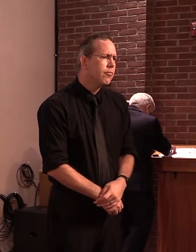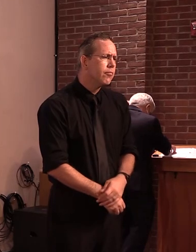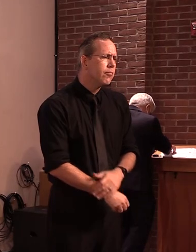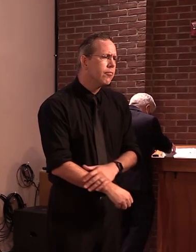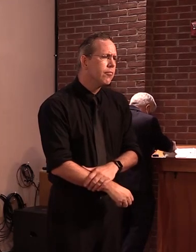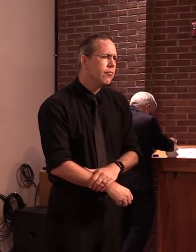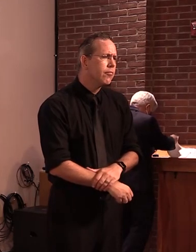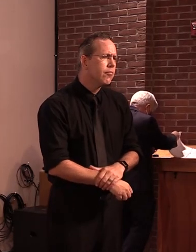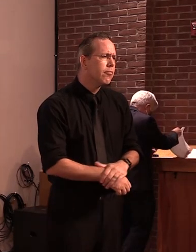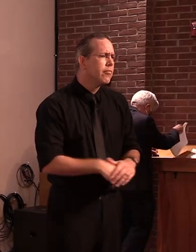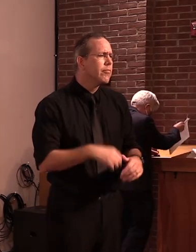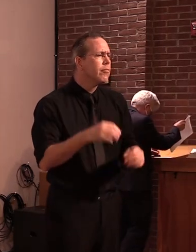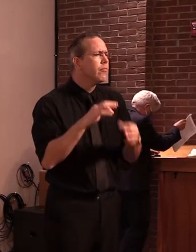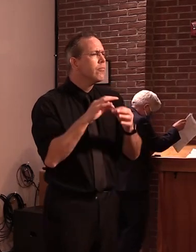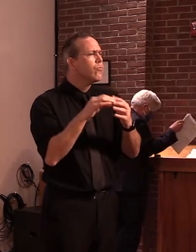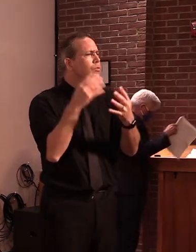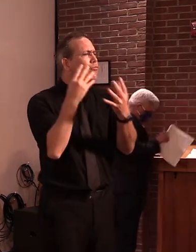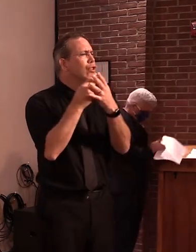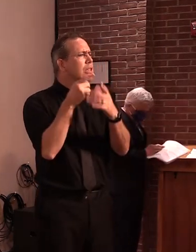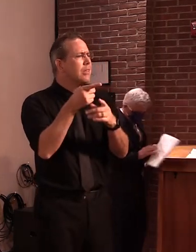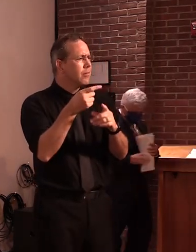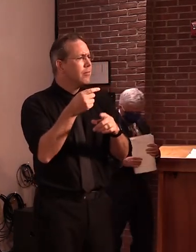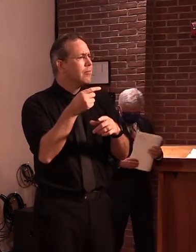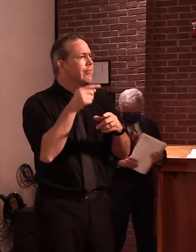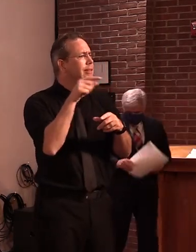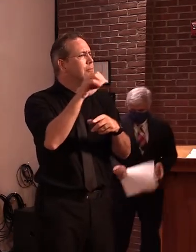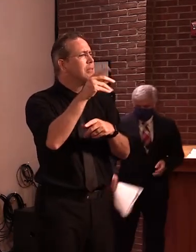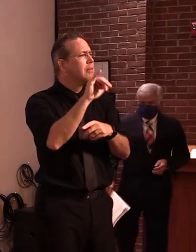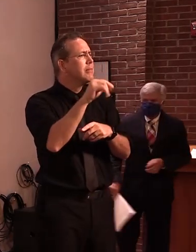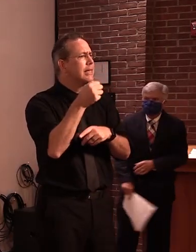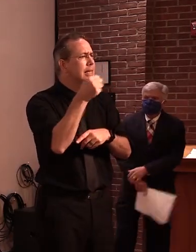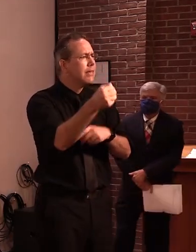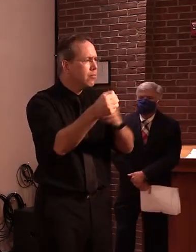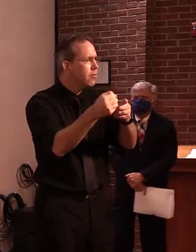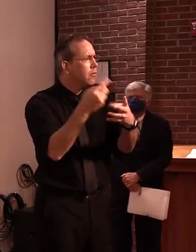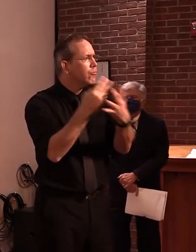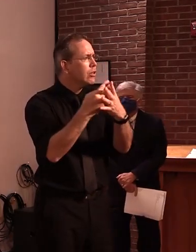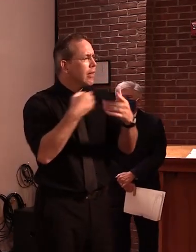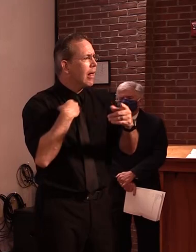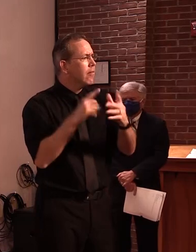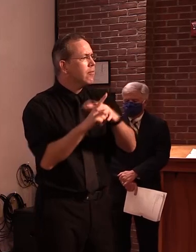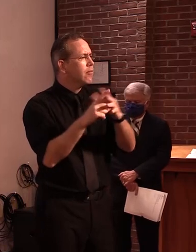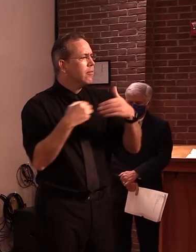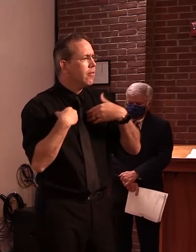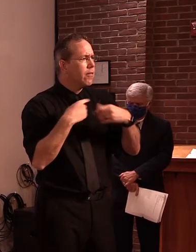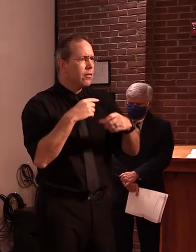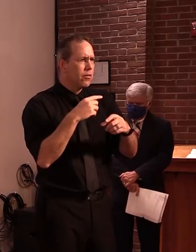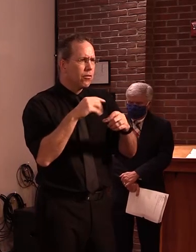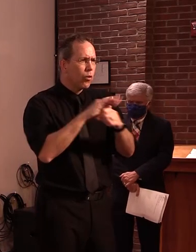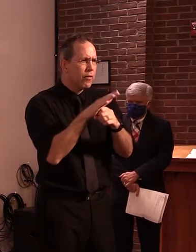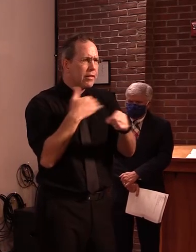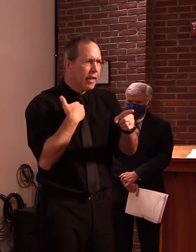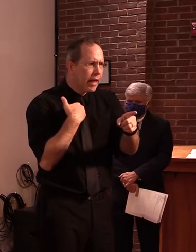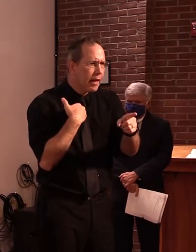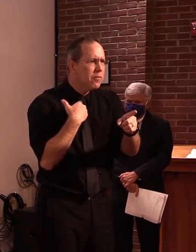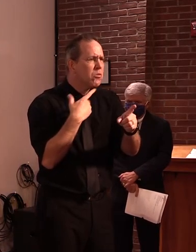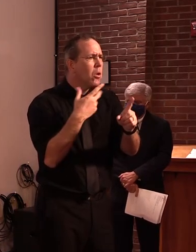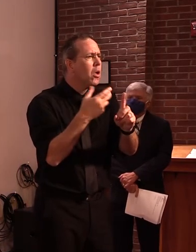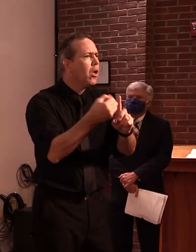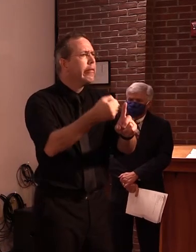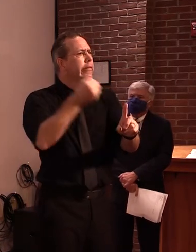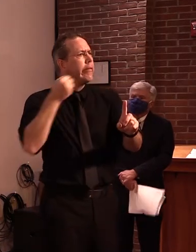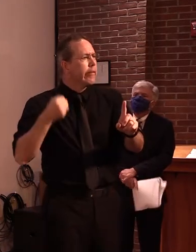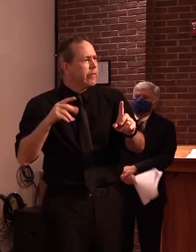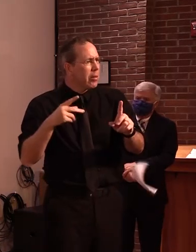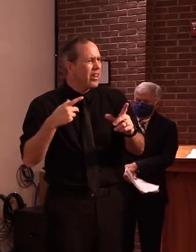has asked for the Mississippi prison to test the remaining Vermonters who are being housed there. Do you know that they actually will get